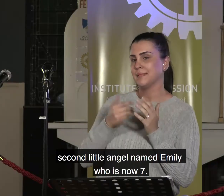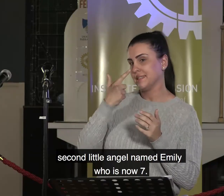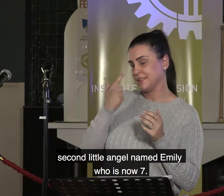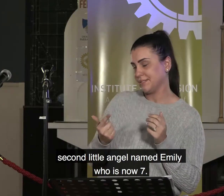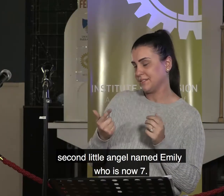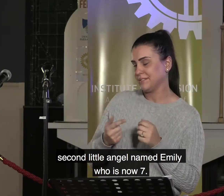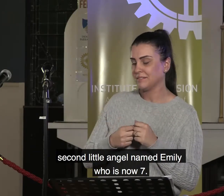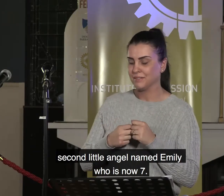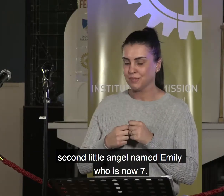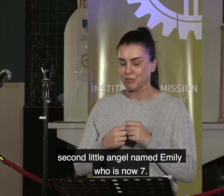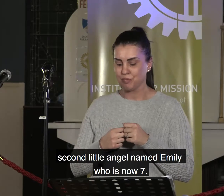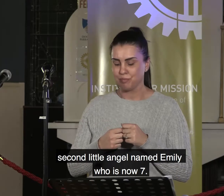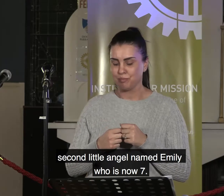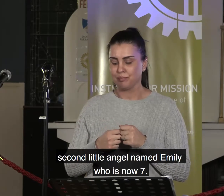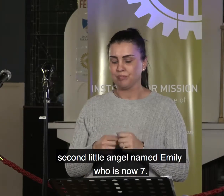who is now 7.